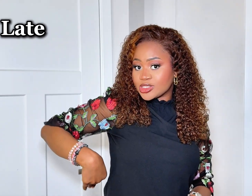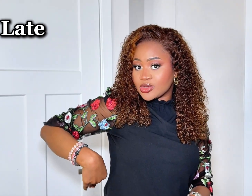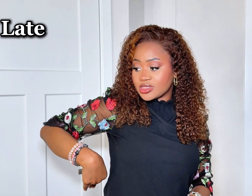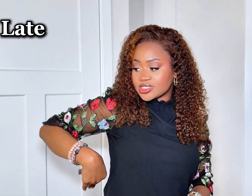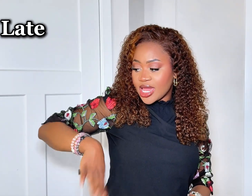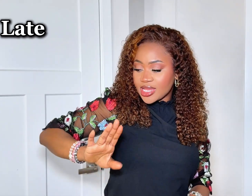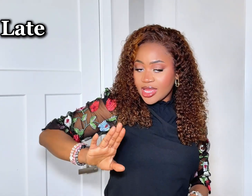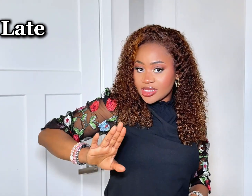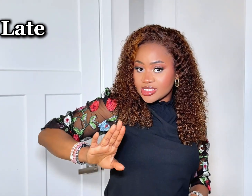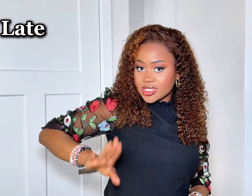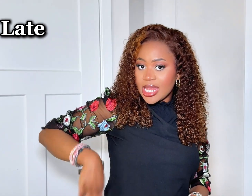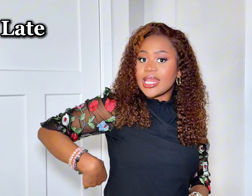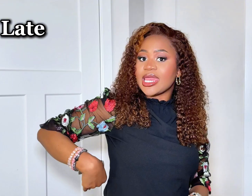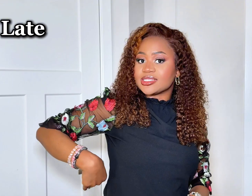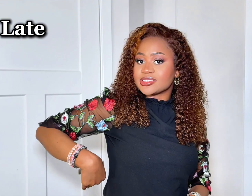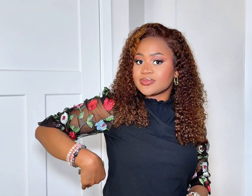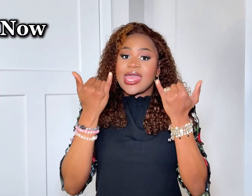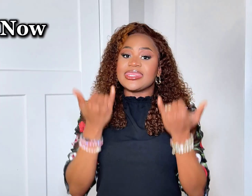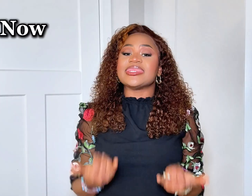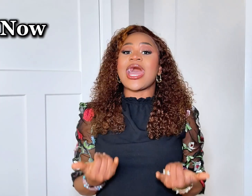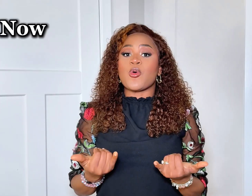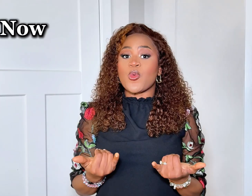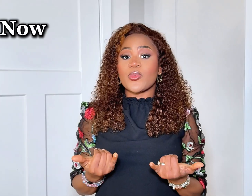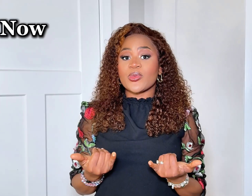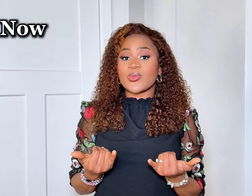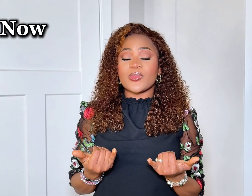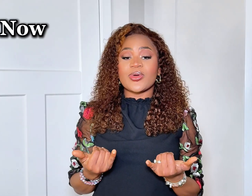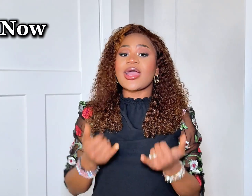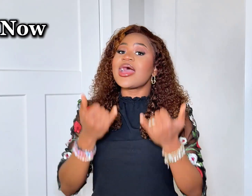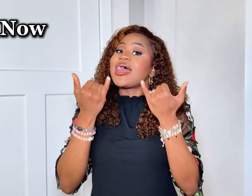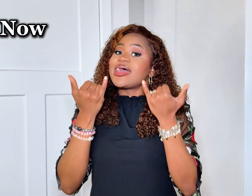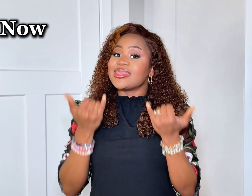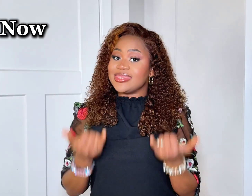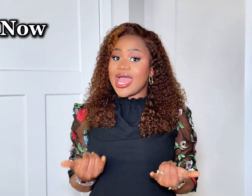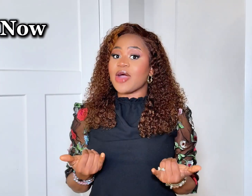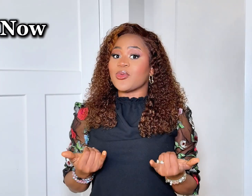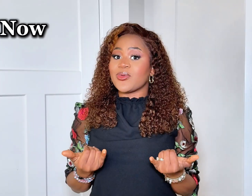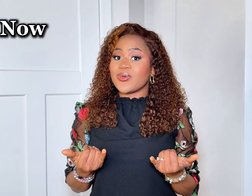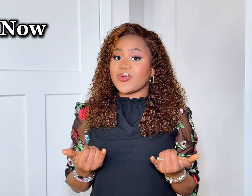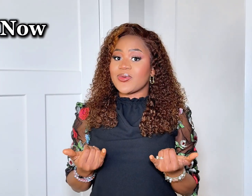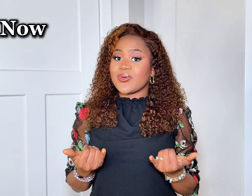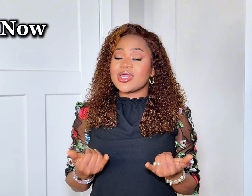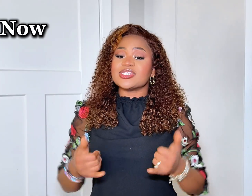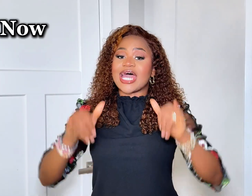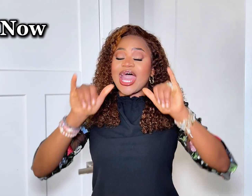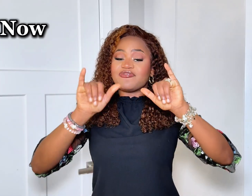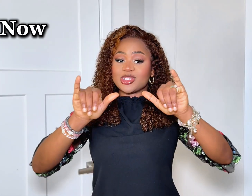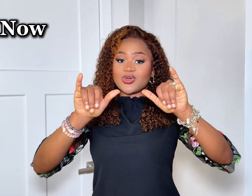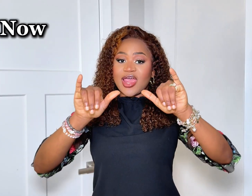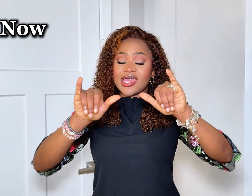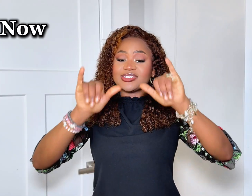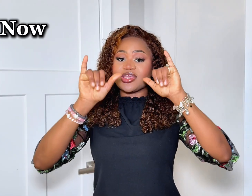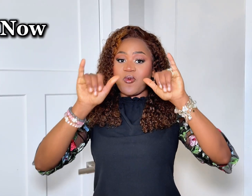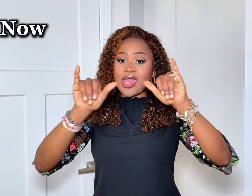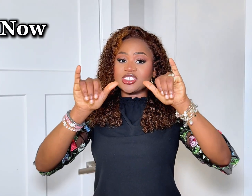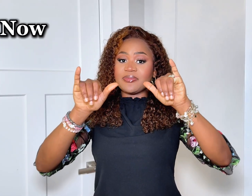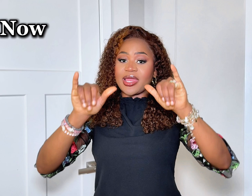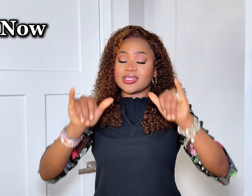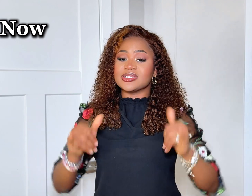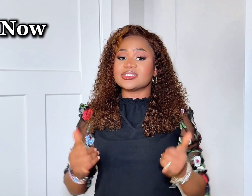on the side like this. Late. Now. Now. So have your two hands in a Y shape like this. Take